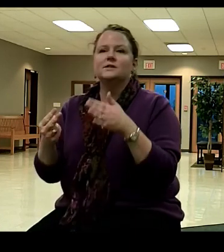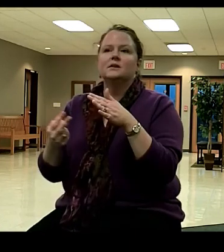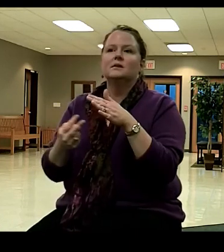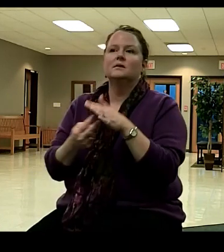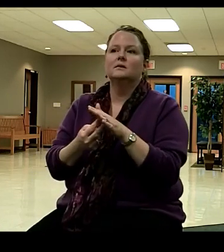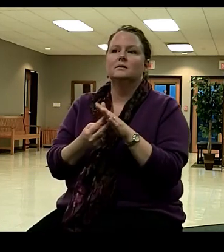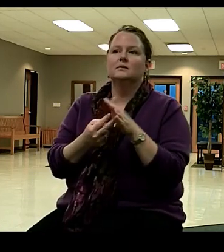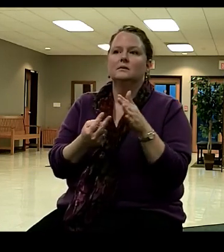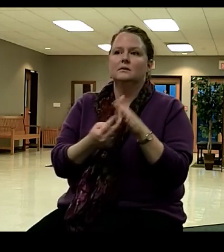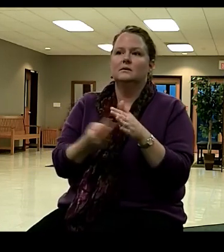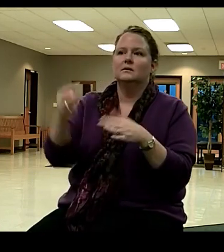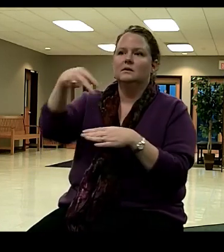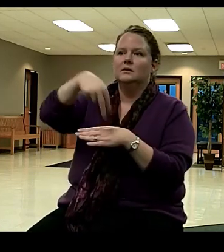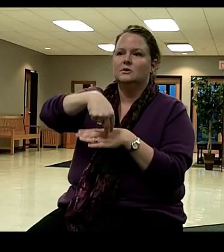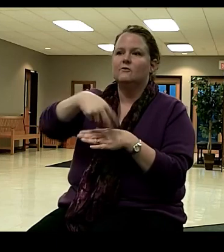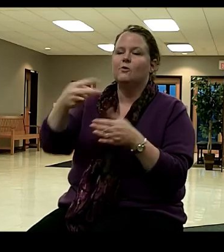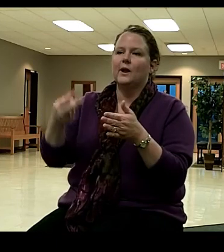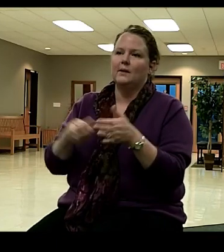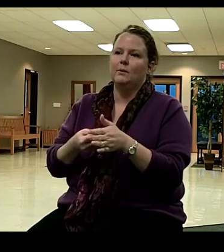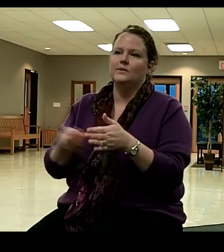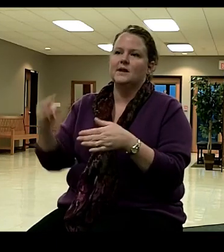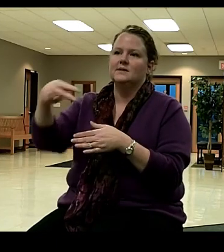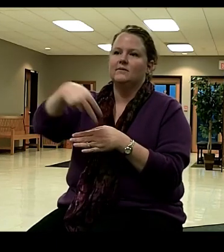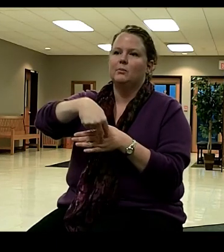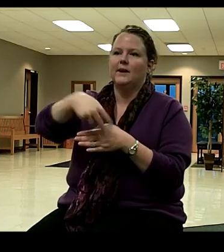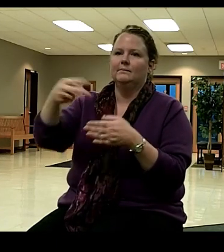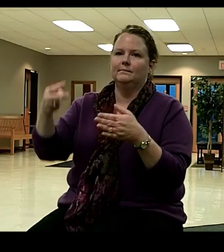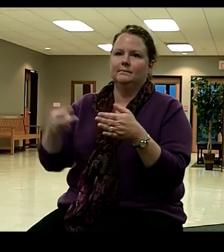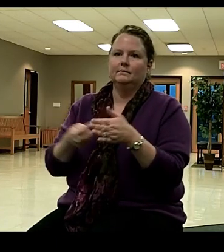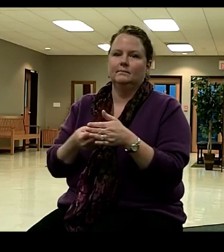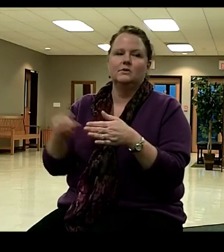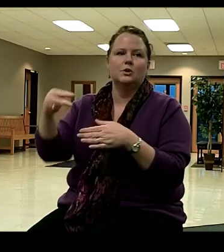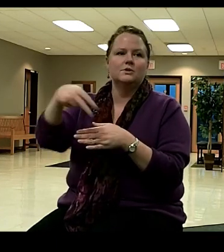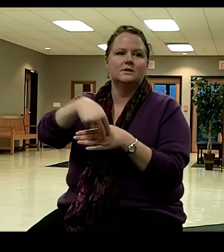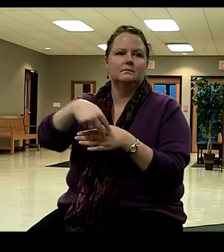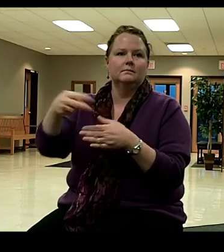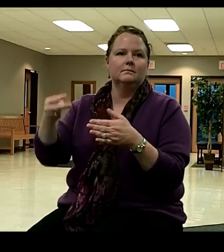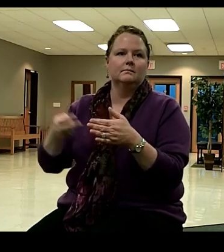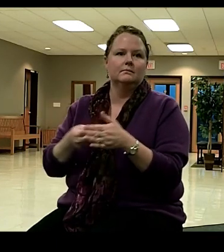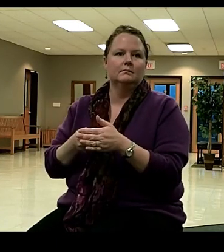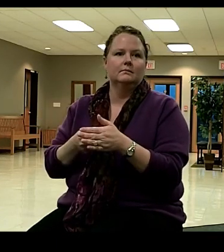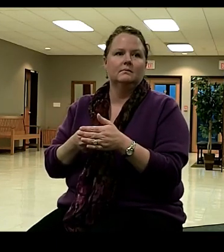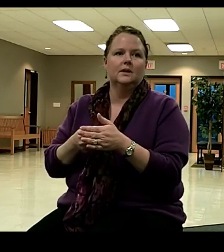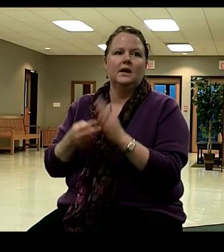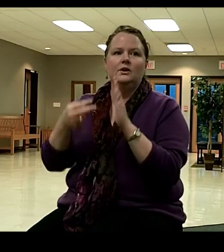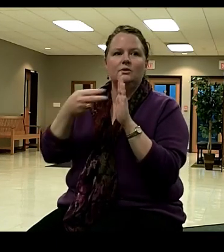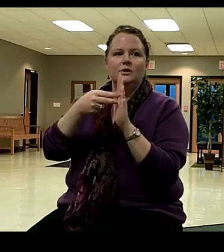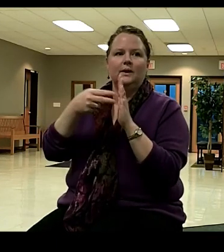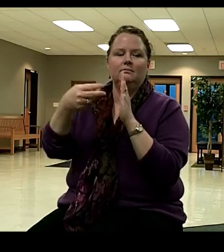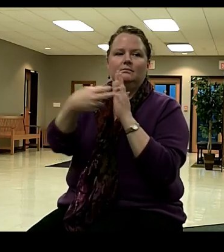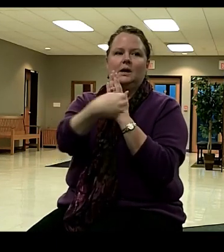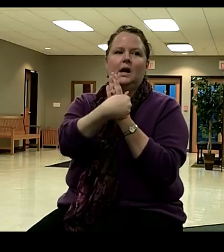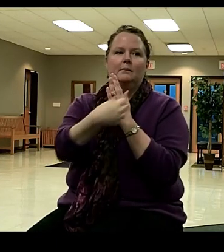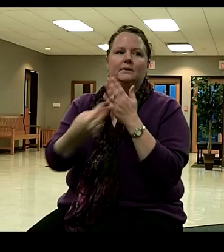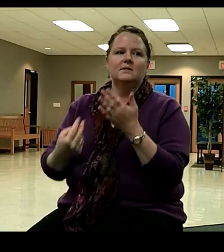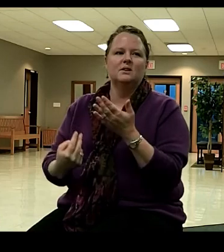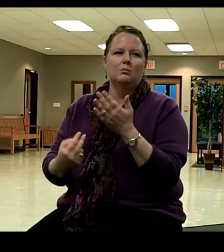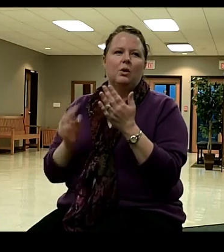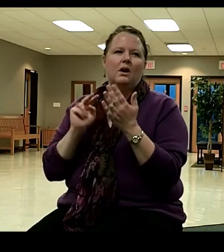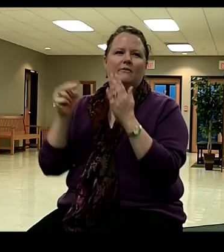Toast. Forking both sides of the bread. Toast. And you can do it up. It's a little more